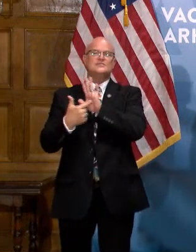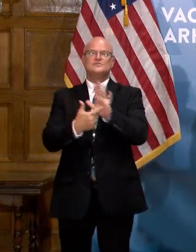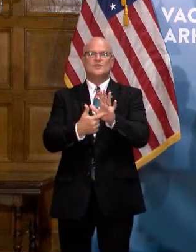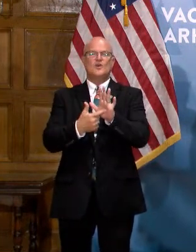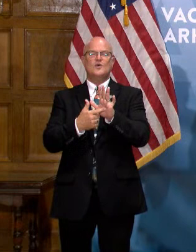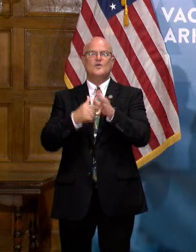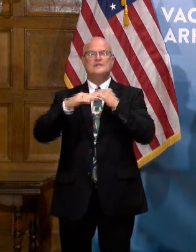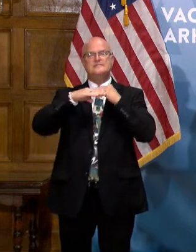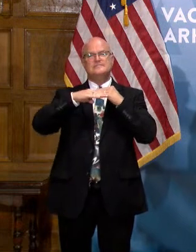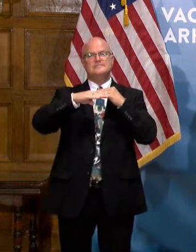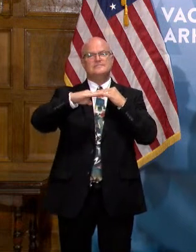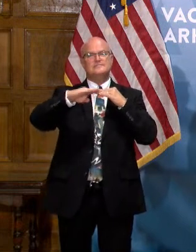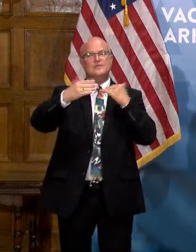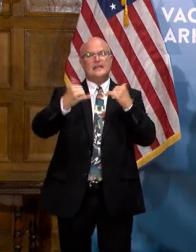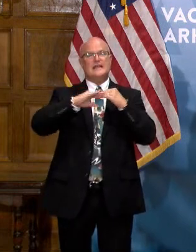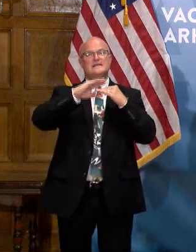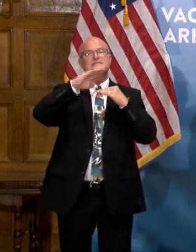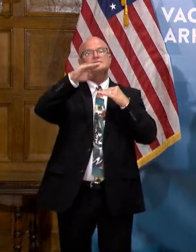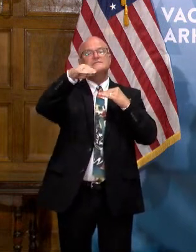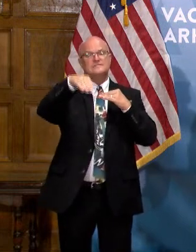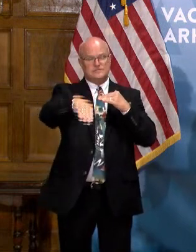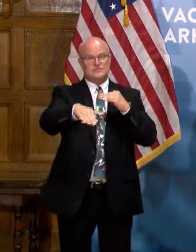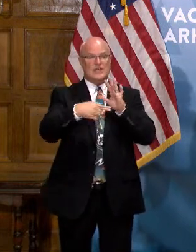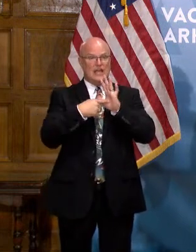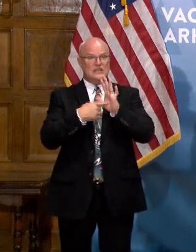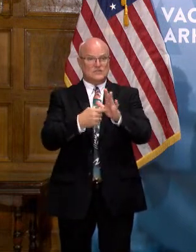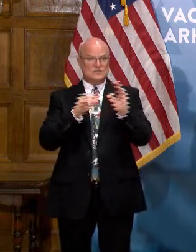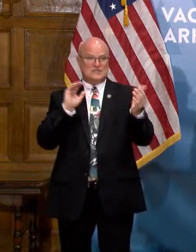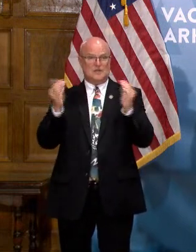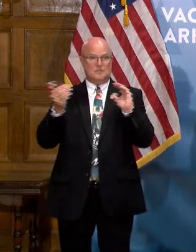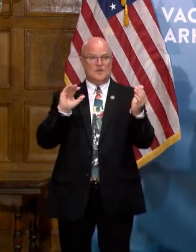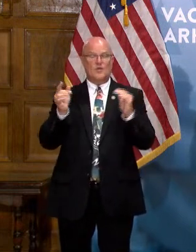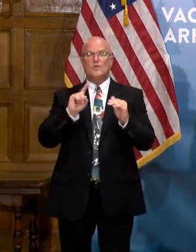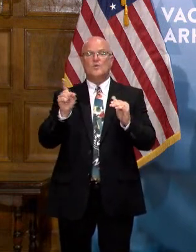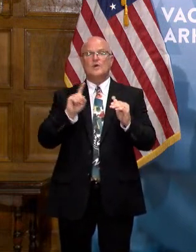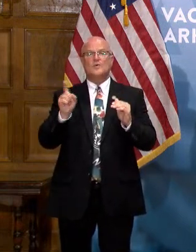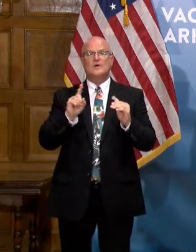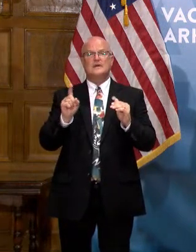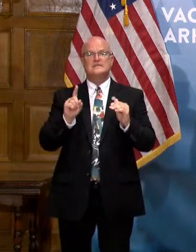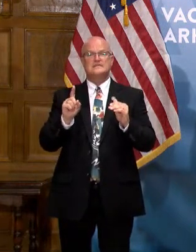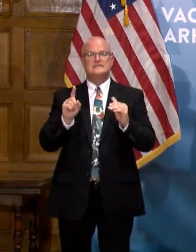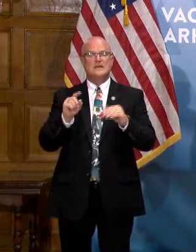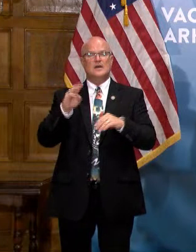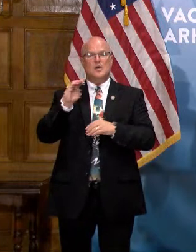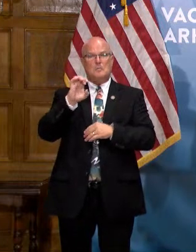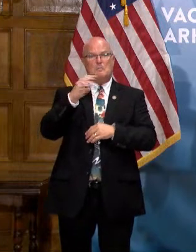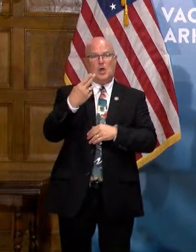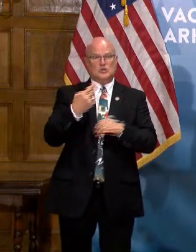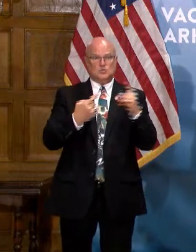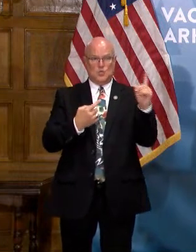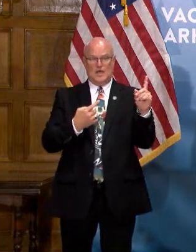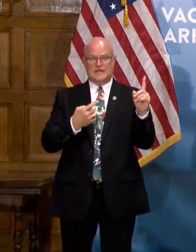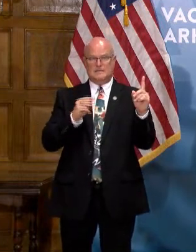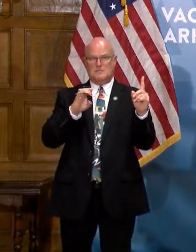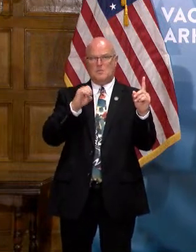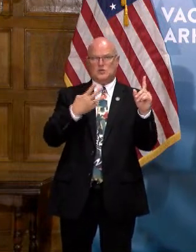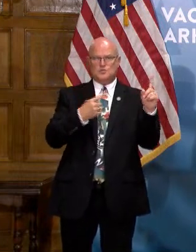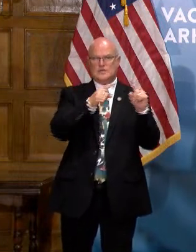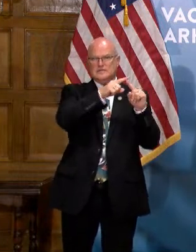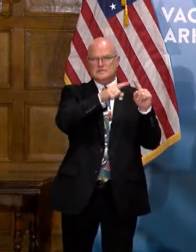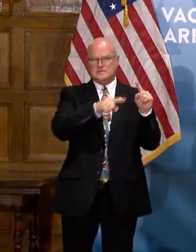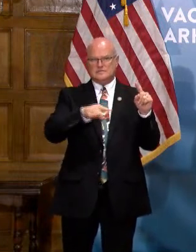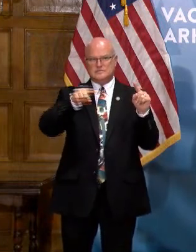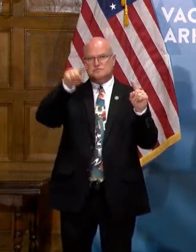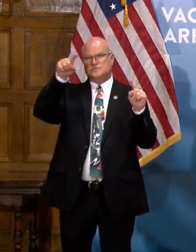trend line, continues down, and it also shows it comparison to where it was on March 1. So we're not down